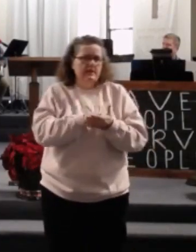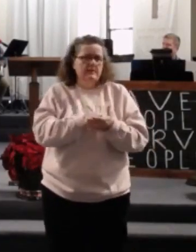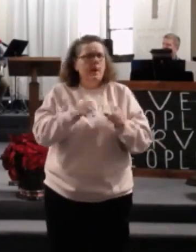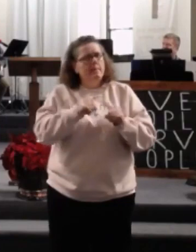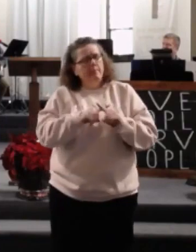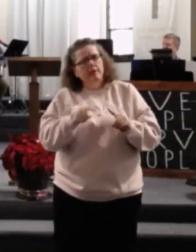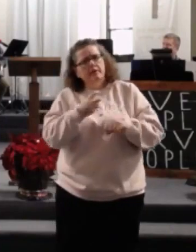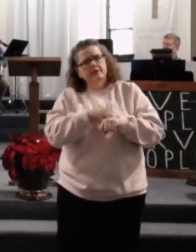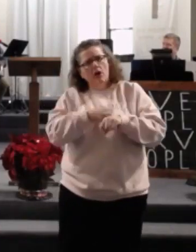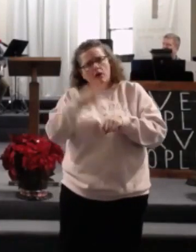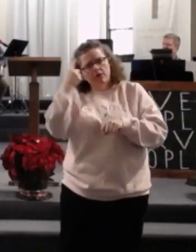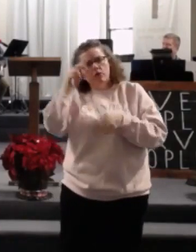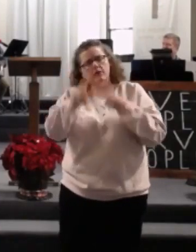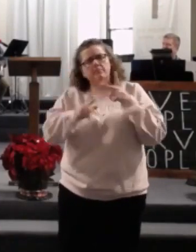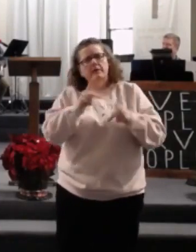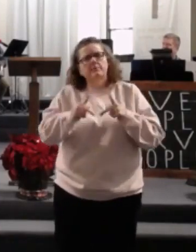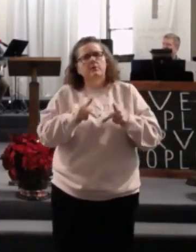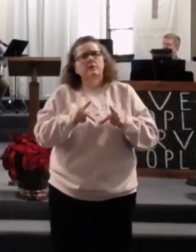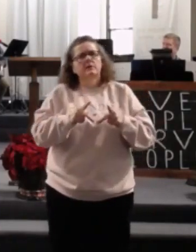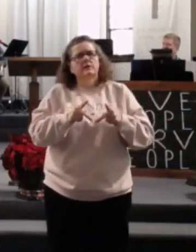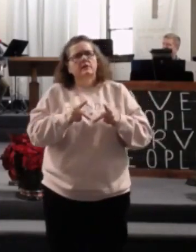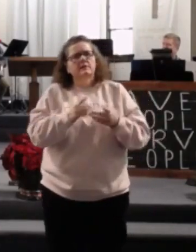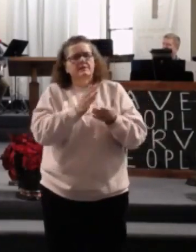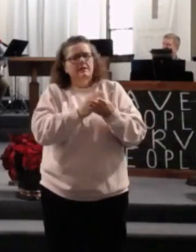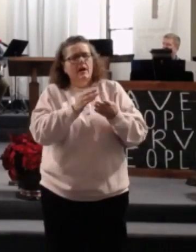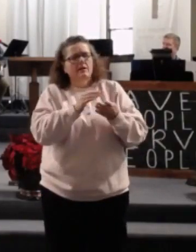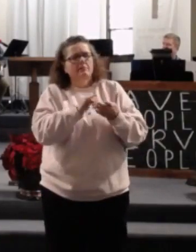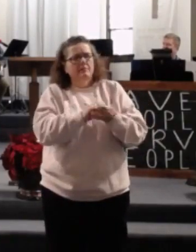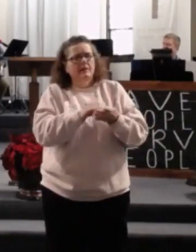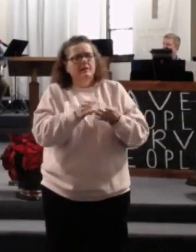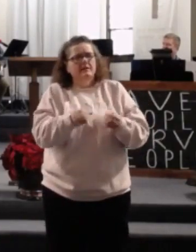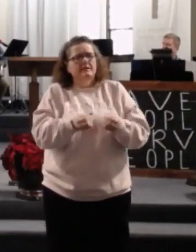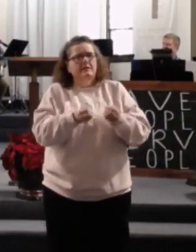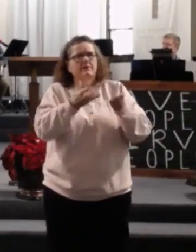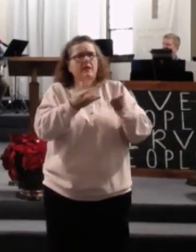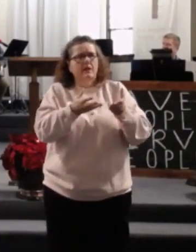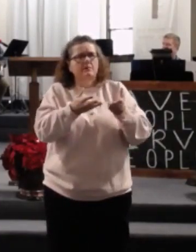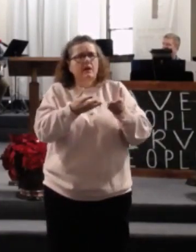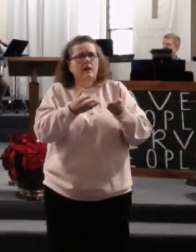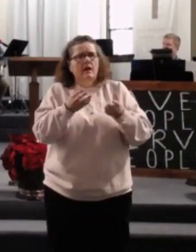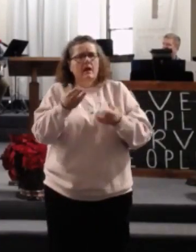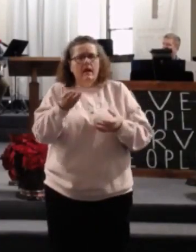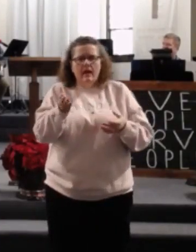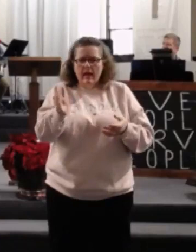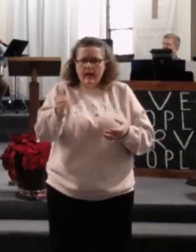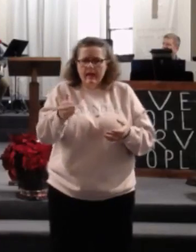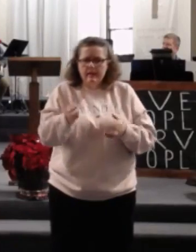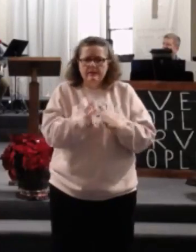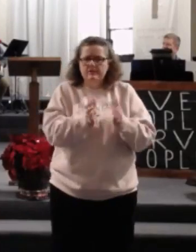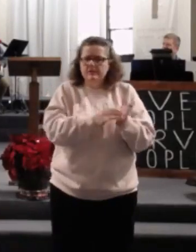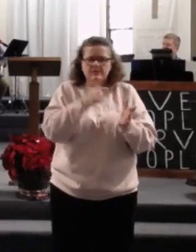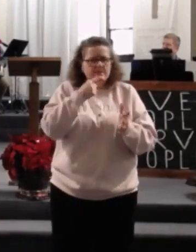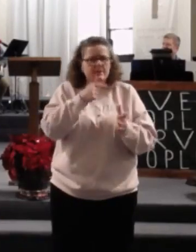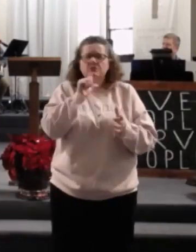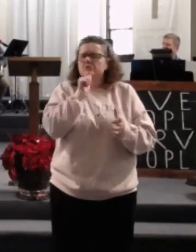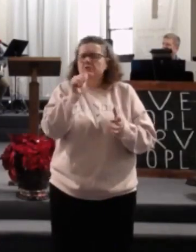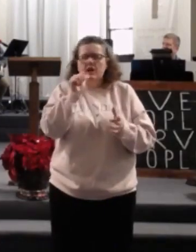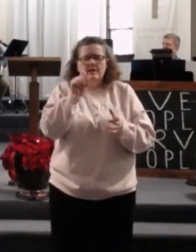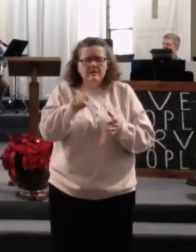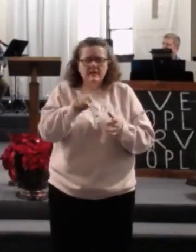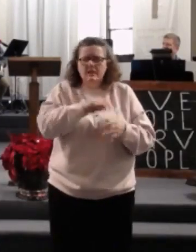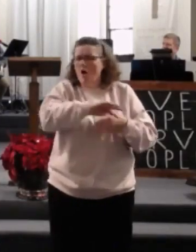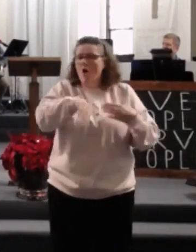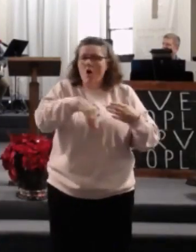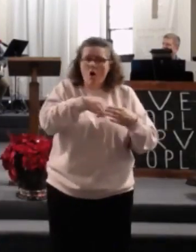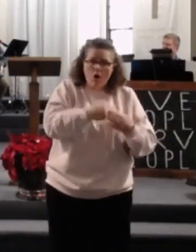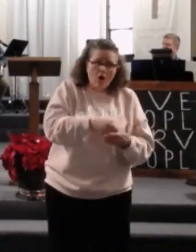But it's kind of hard for them to give some of that up when we tell them, hey, Jesus said you don't need all that. I